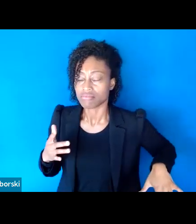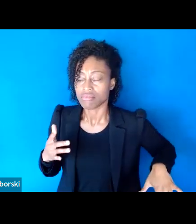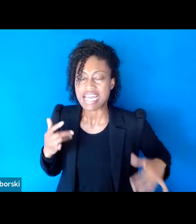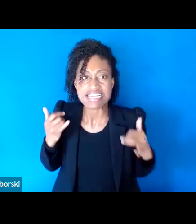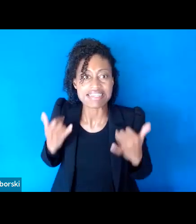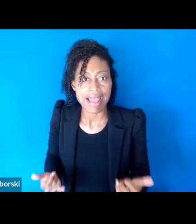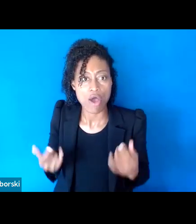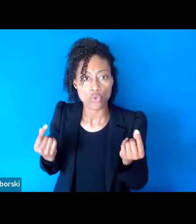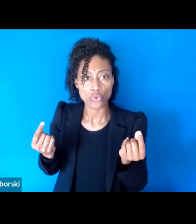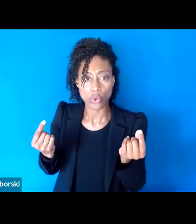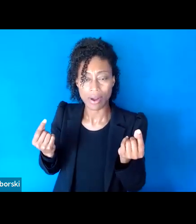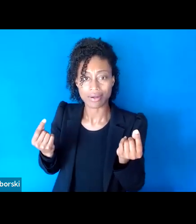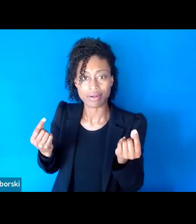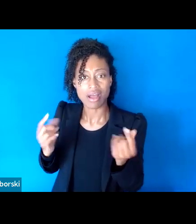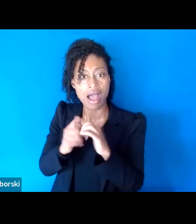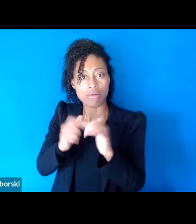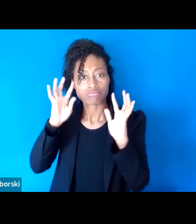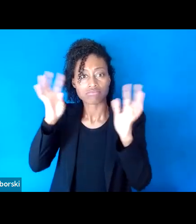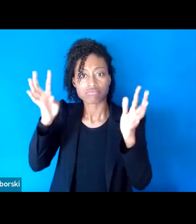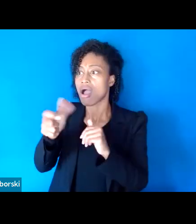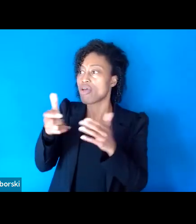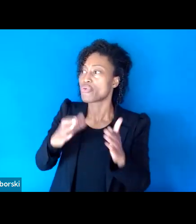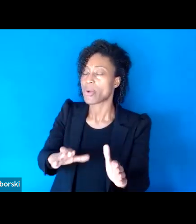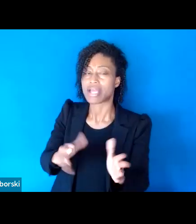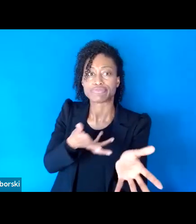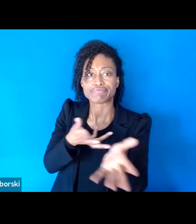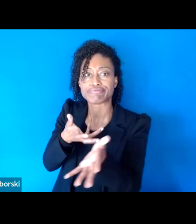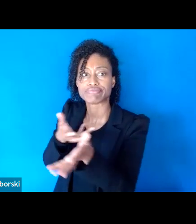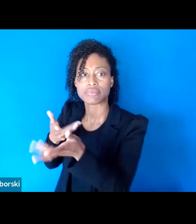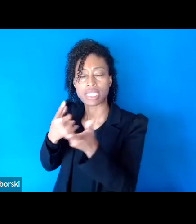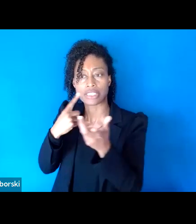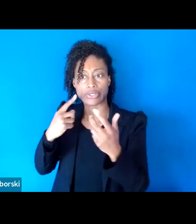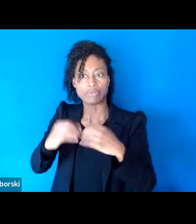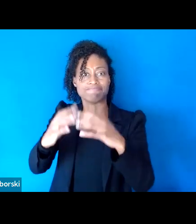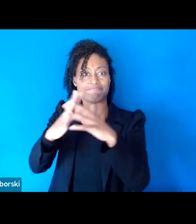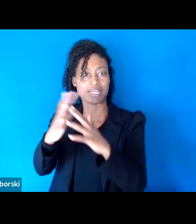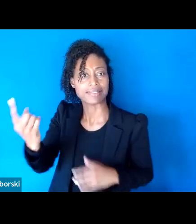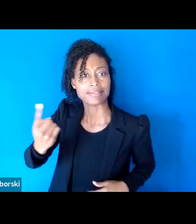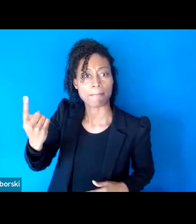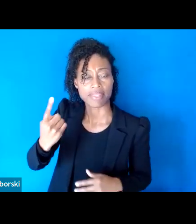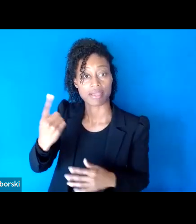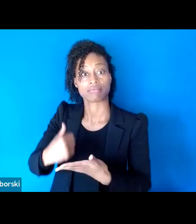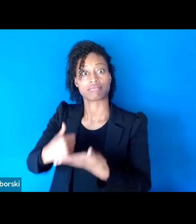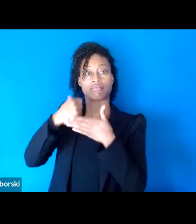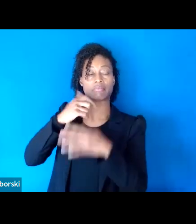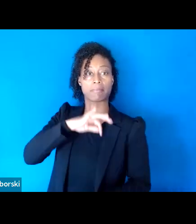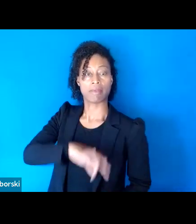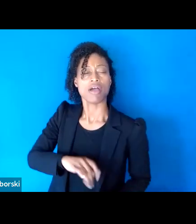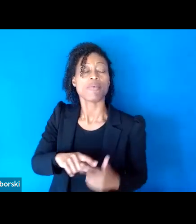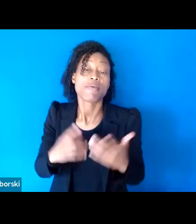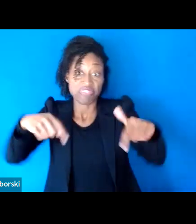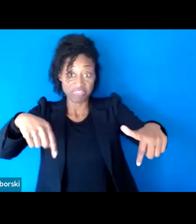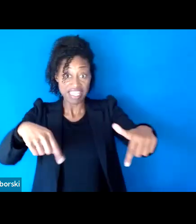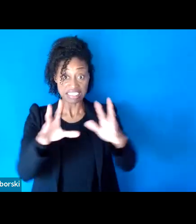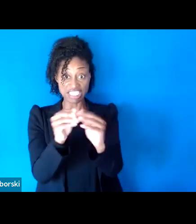us and make something out of nothing? Because even for us to be in this session today,